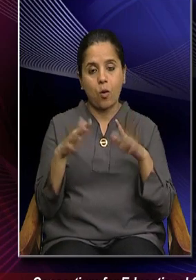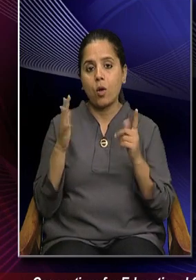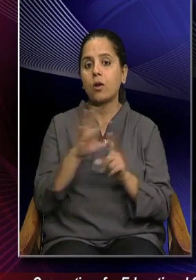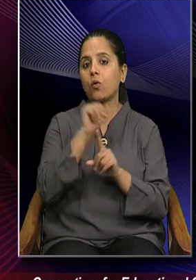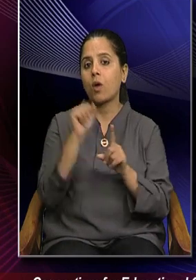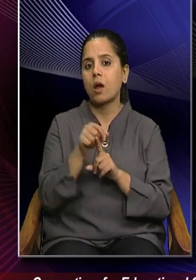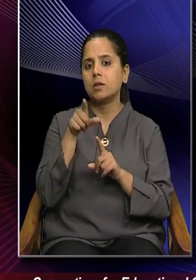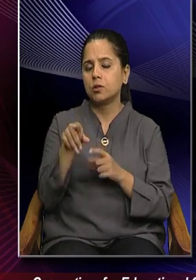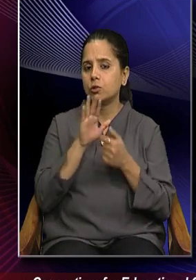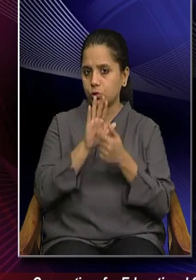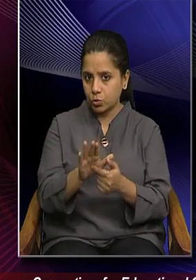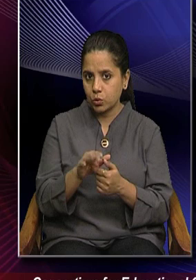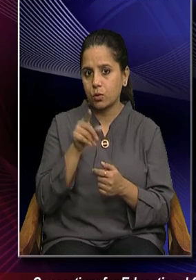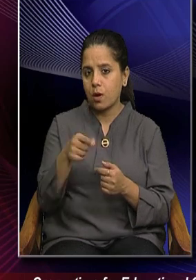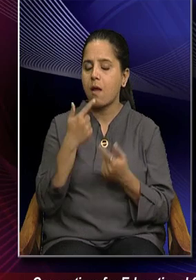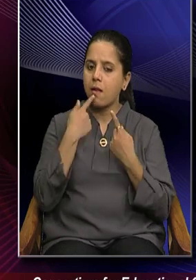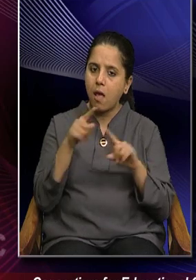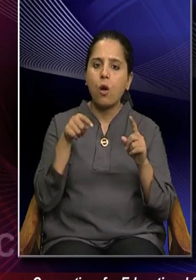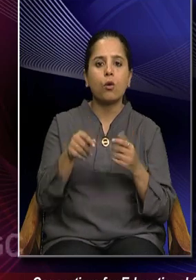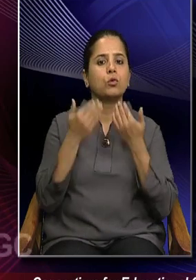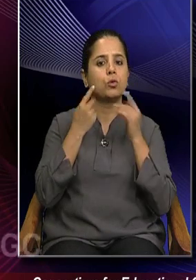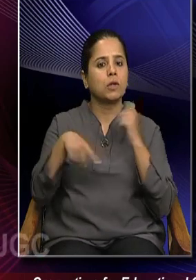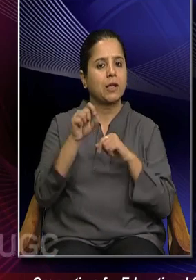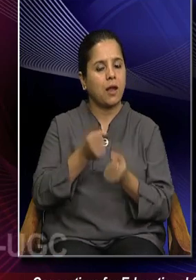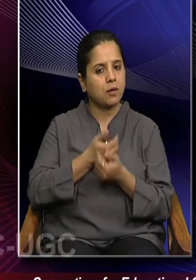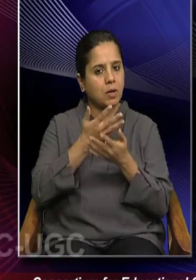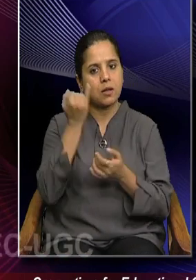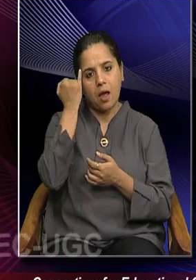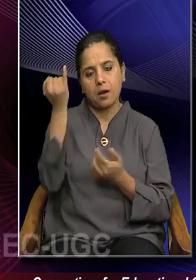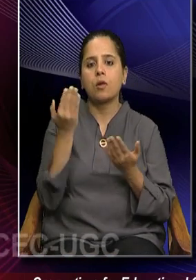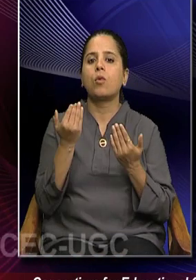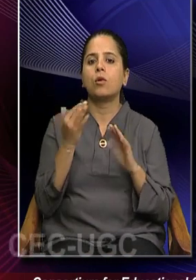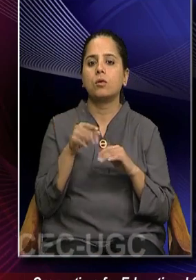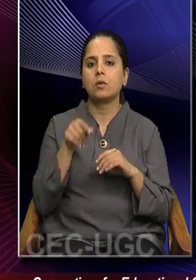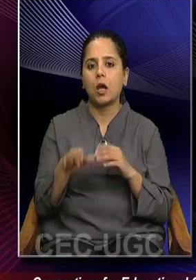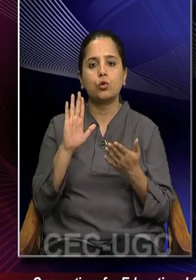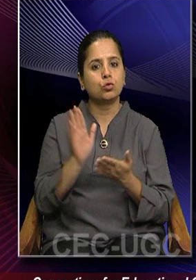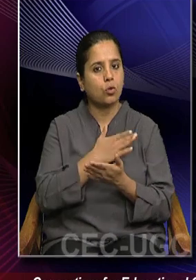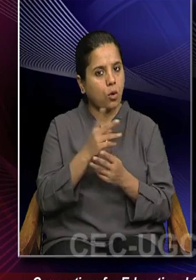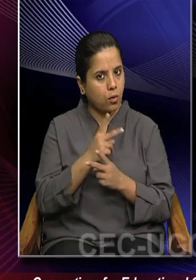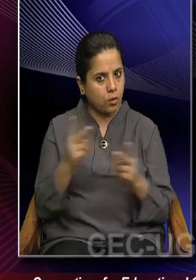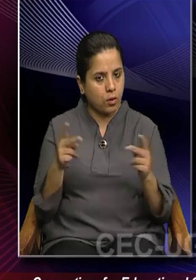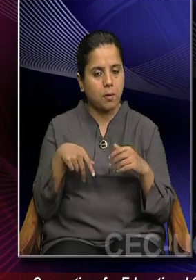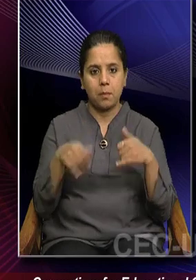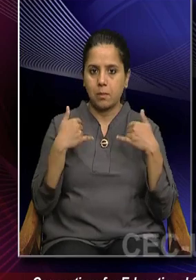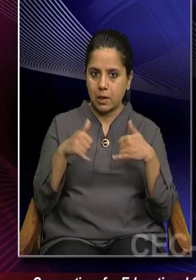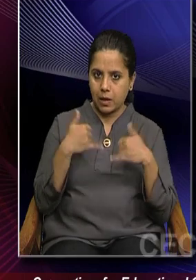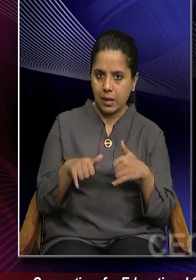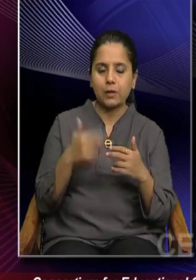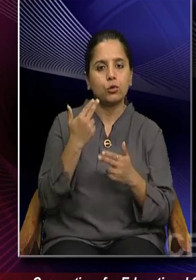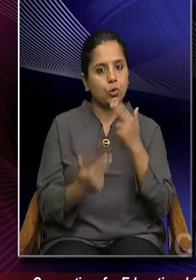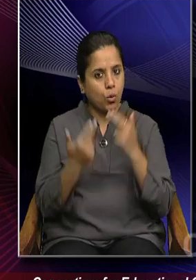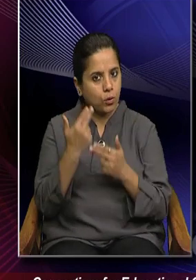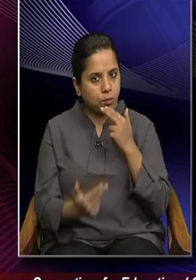cultural symbols, which allows the student to express the ideas through the songs, plays,